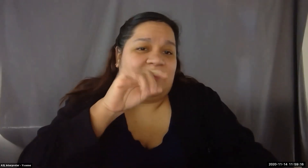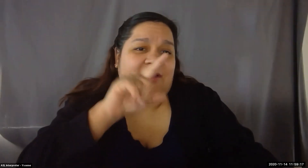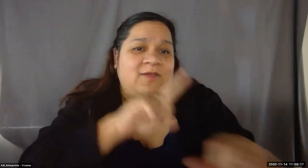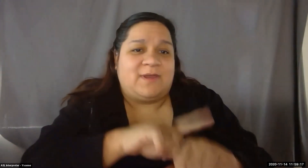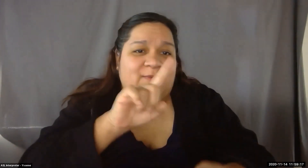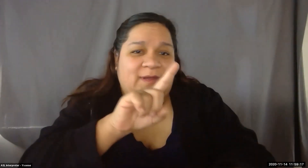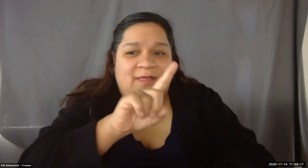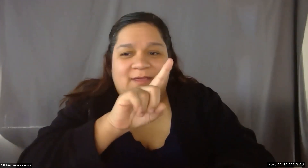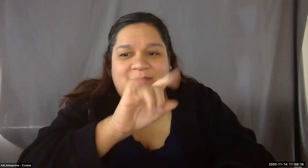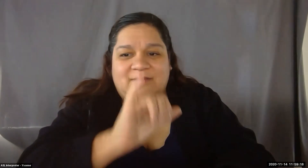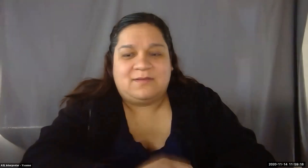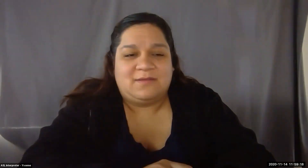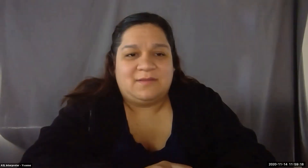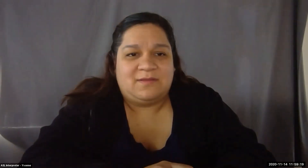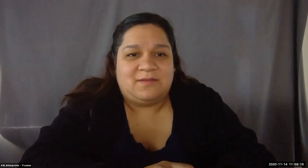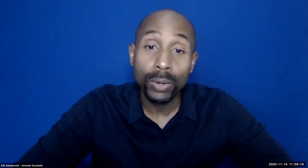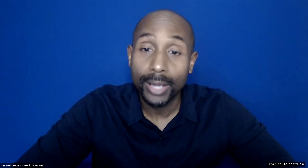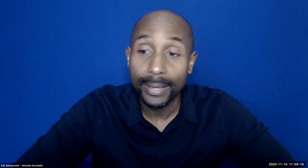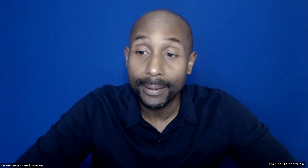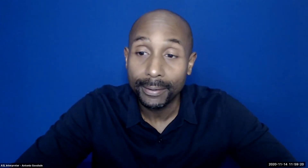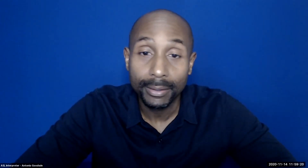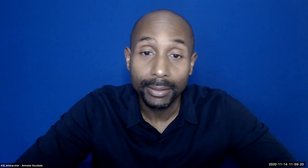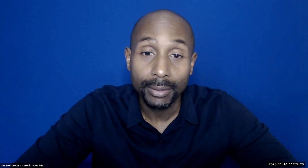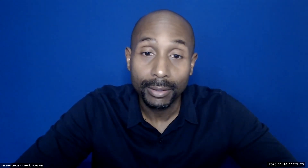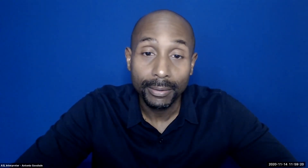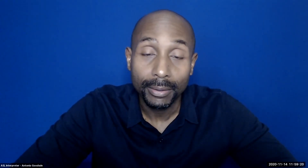Antonio, are you on at 1 o'clock? No.